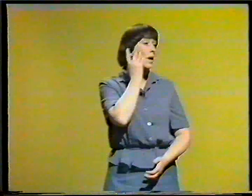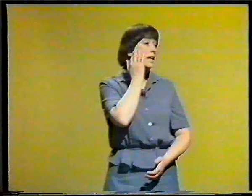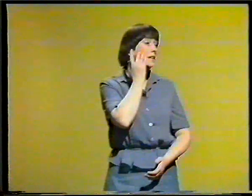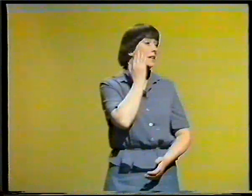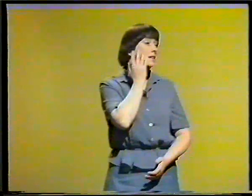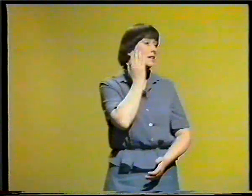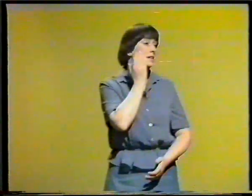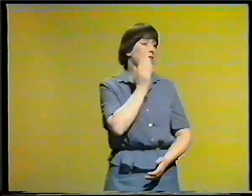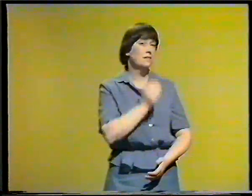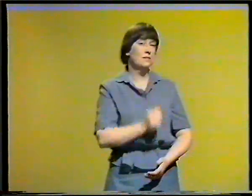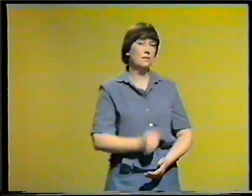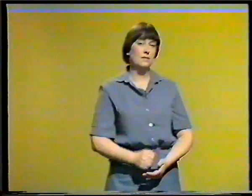When,